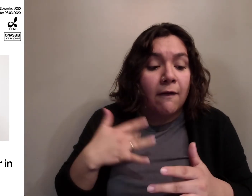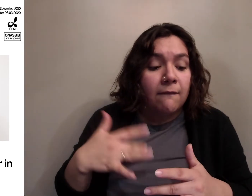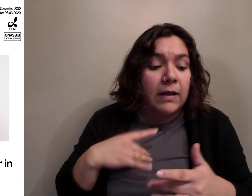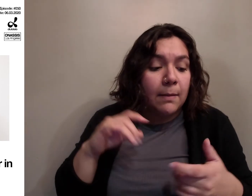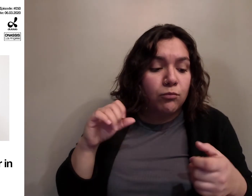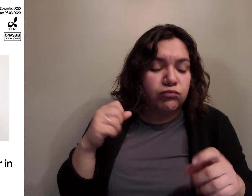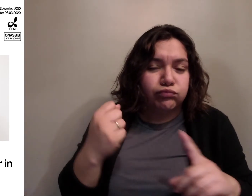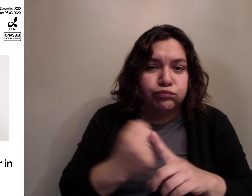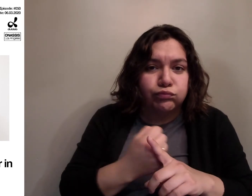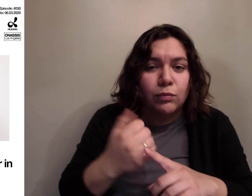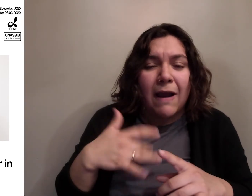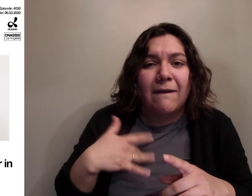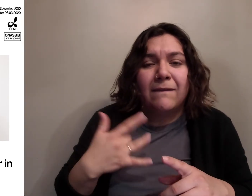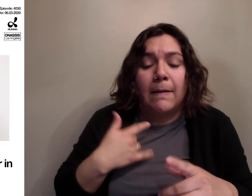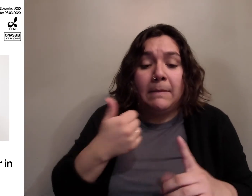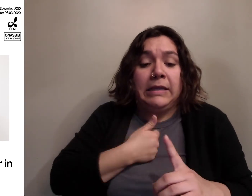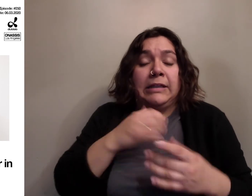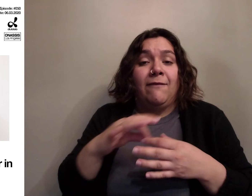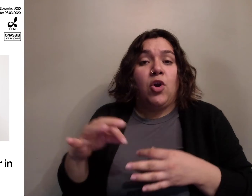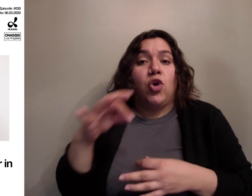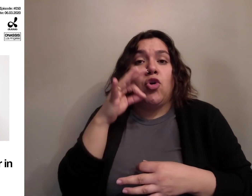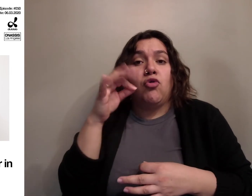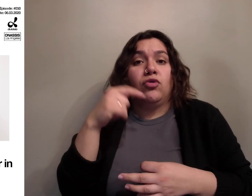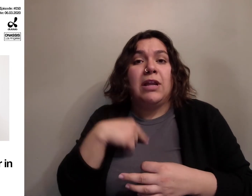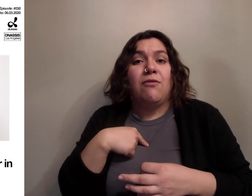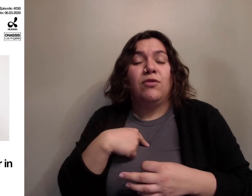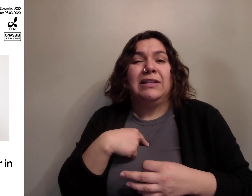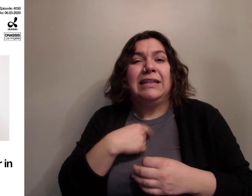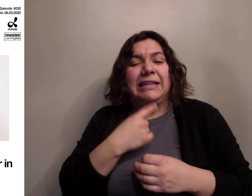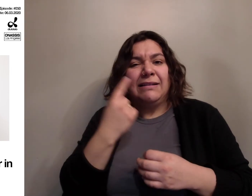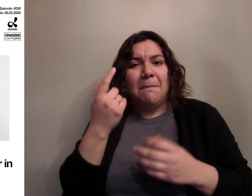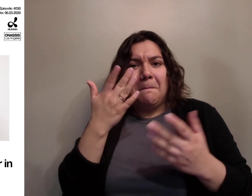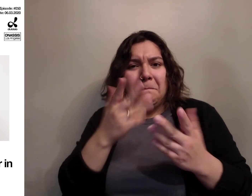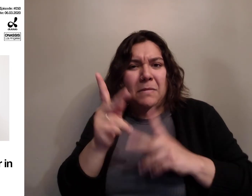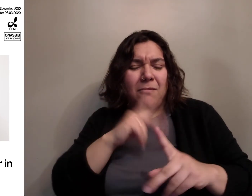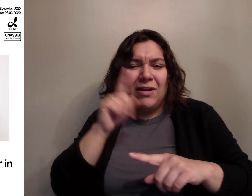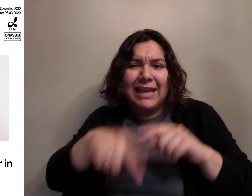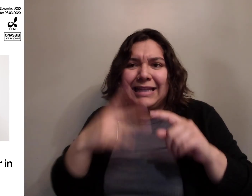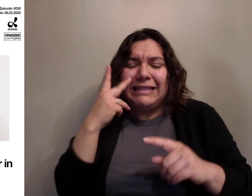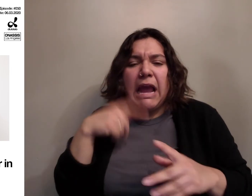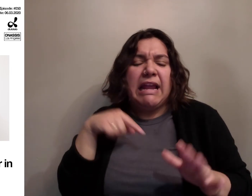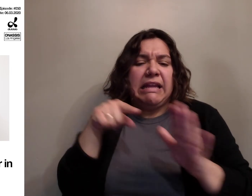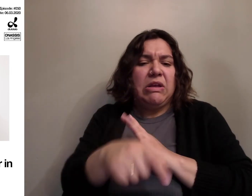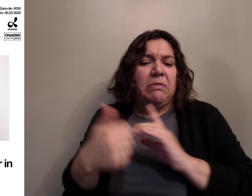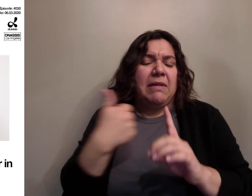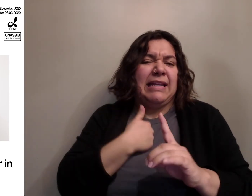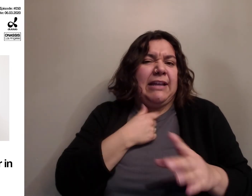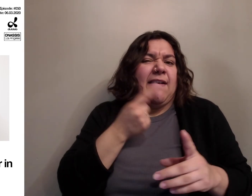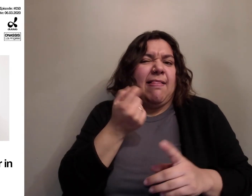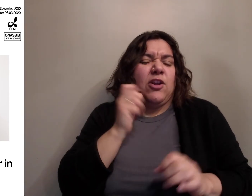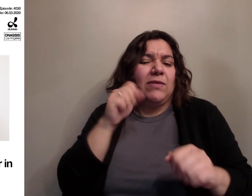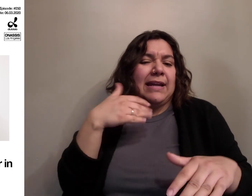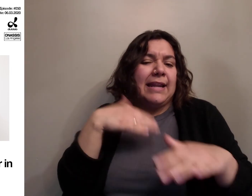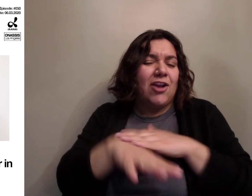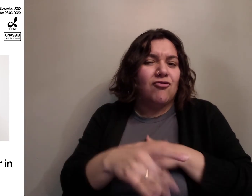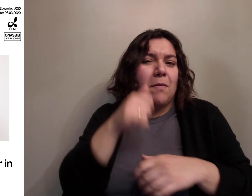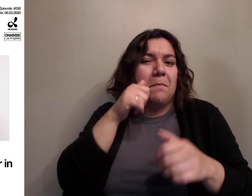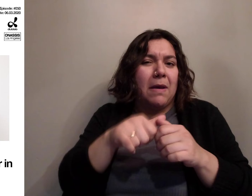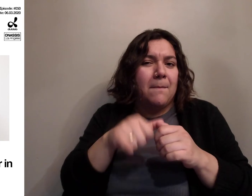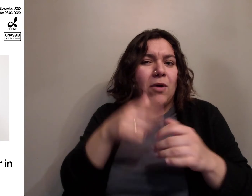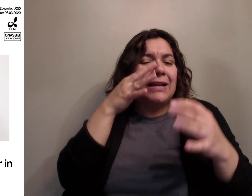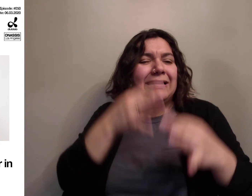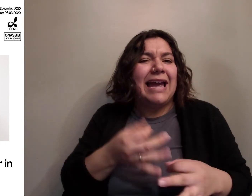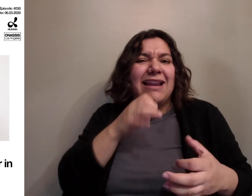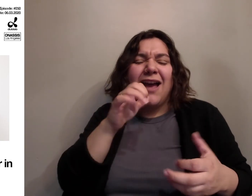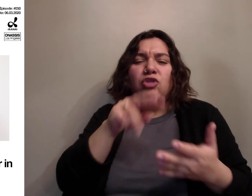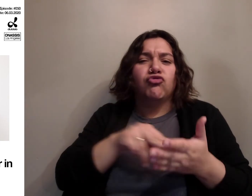wet, worn too tight, busted, bruised, came and went. I was a ghost, a rage no one can see. I killed myself